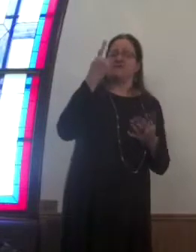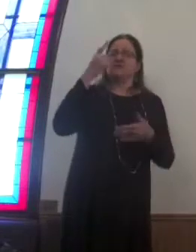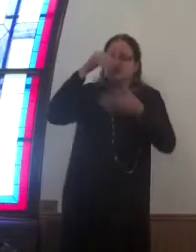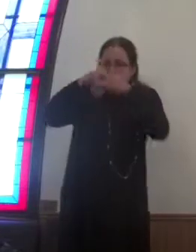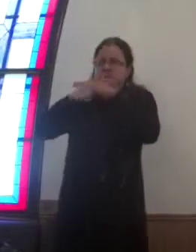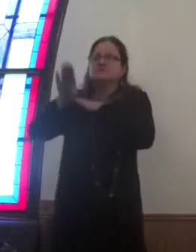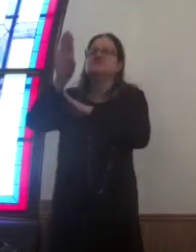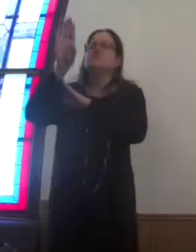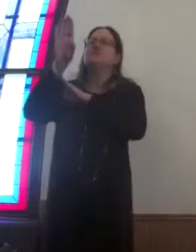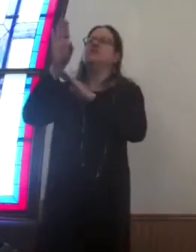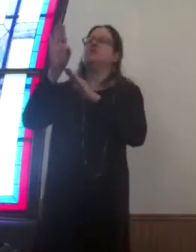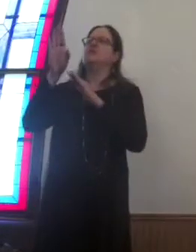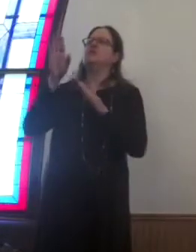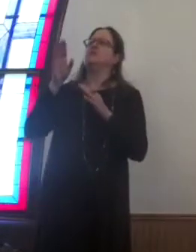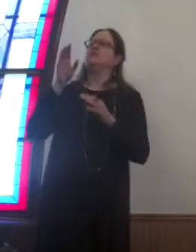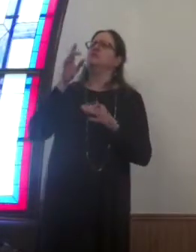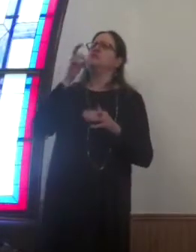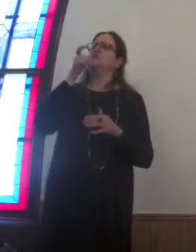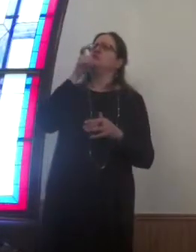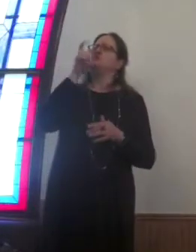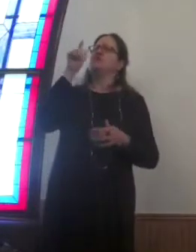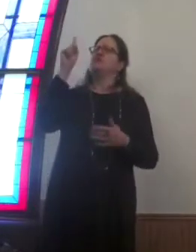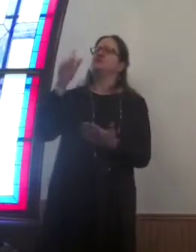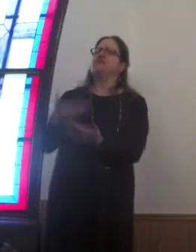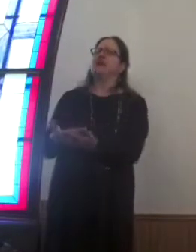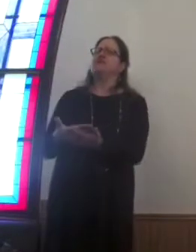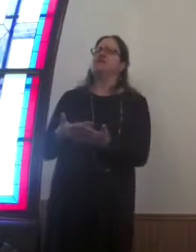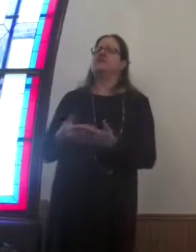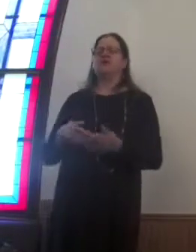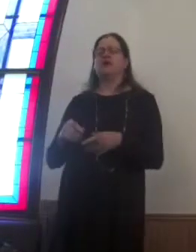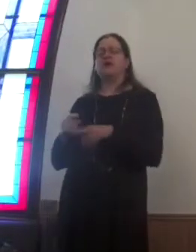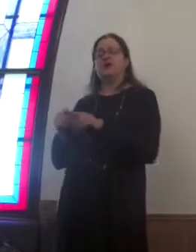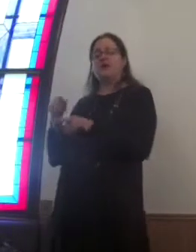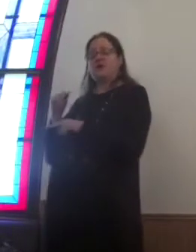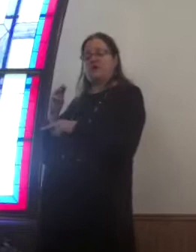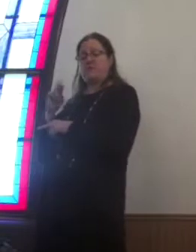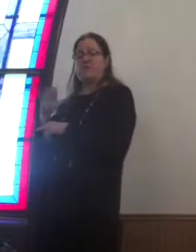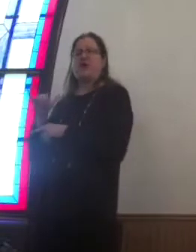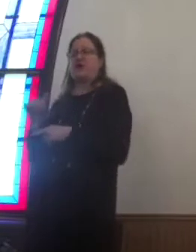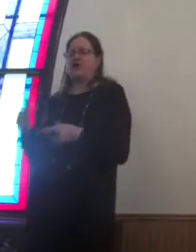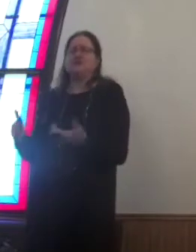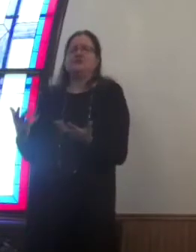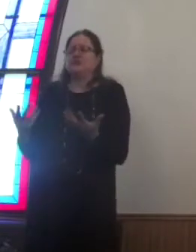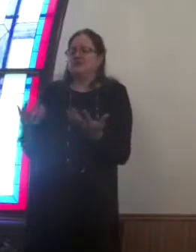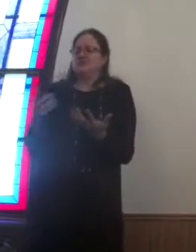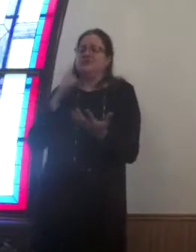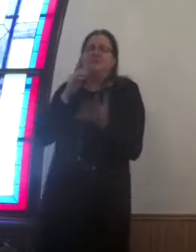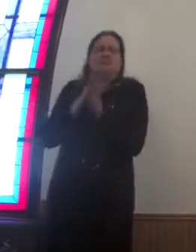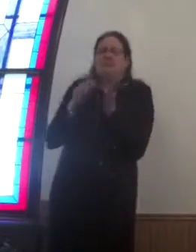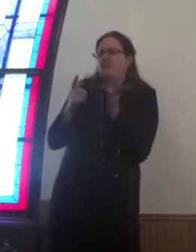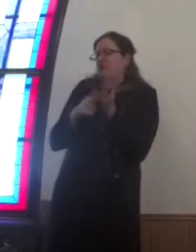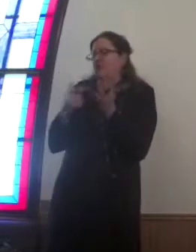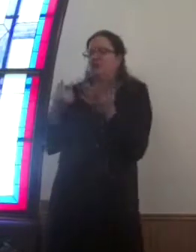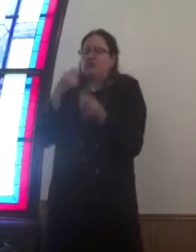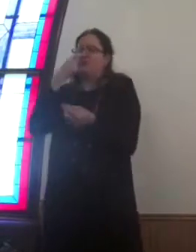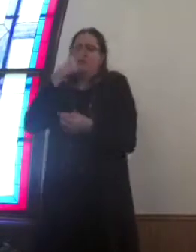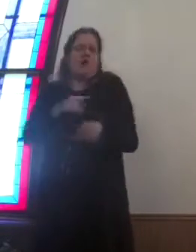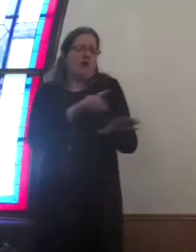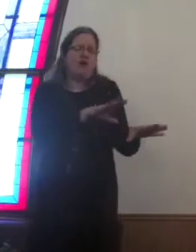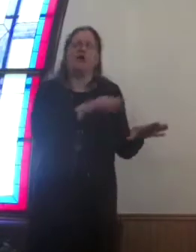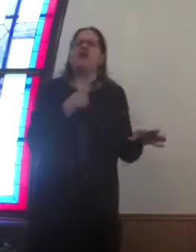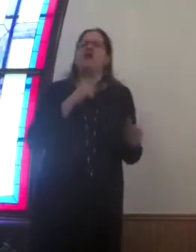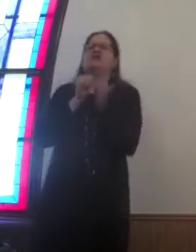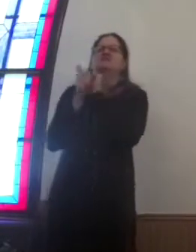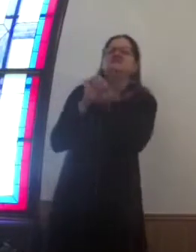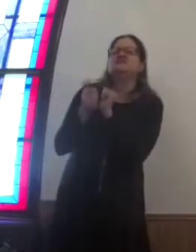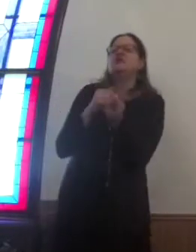tomb. And then our friend Mary, on the other hand, wasn't the type. She was just interested in she wasn't interested in that competition